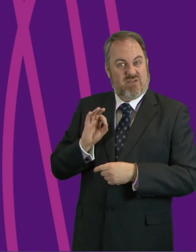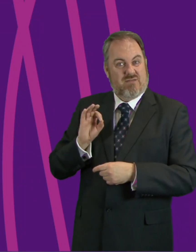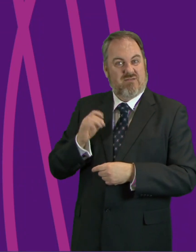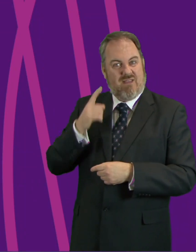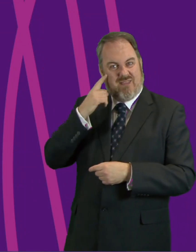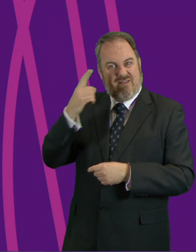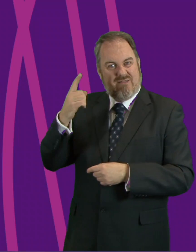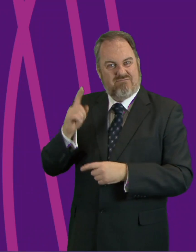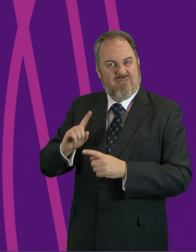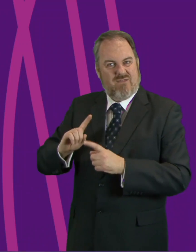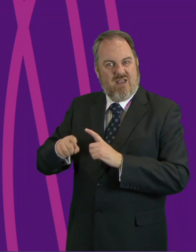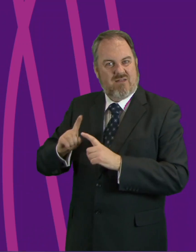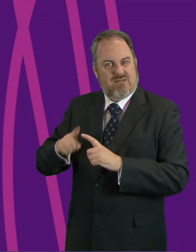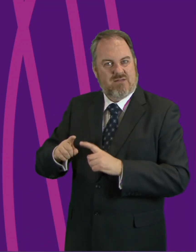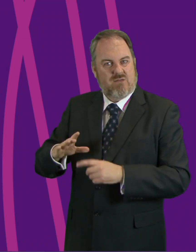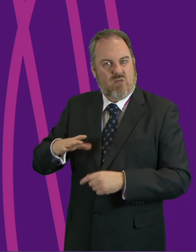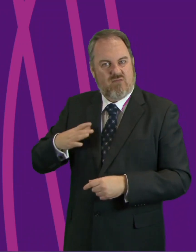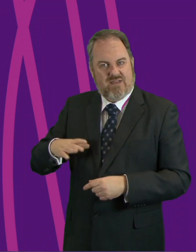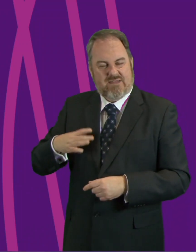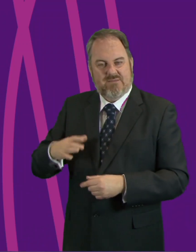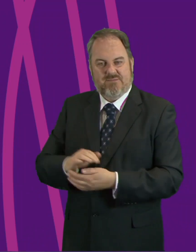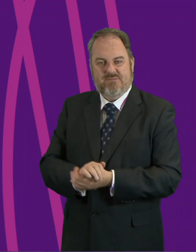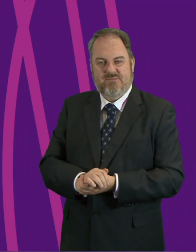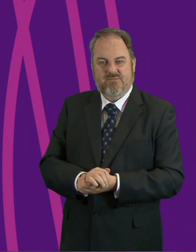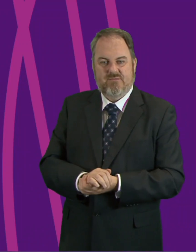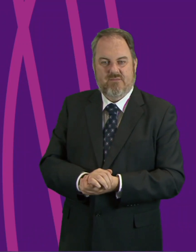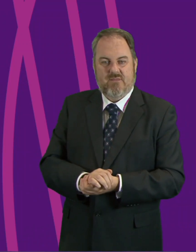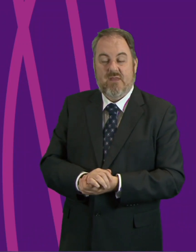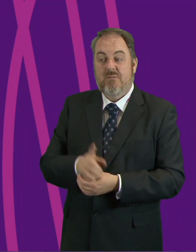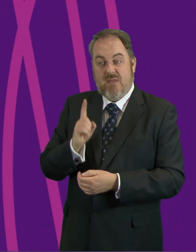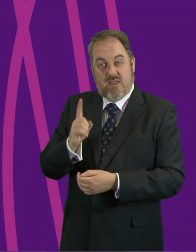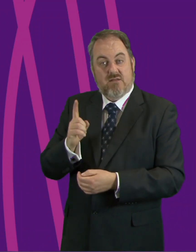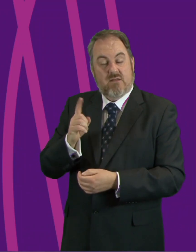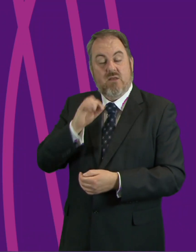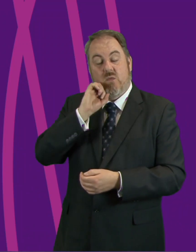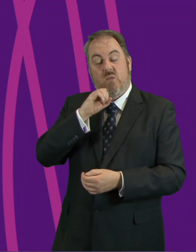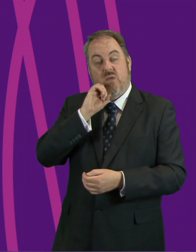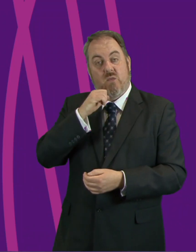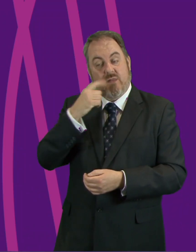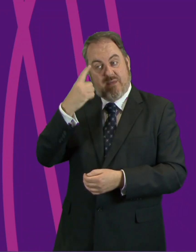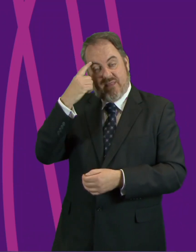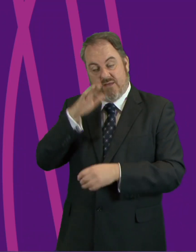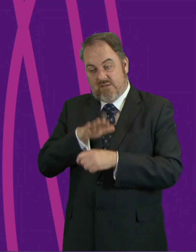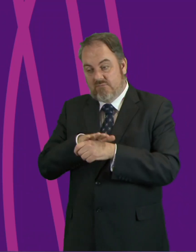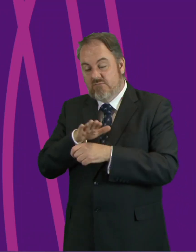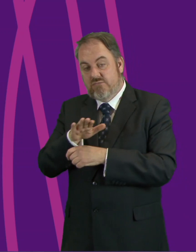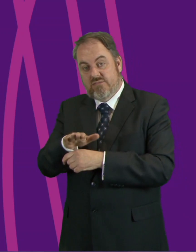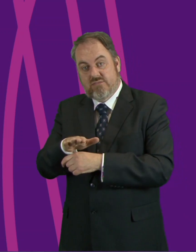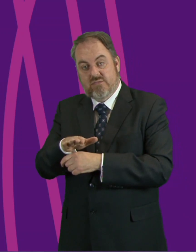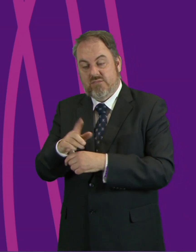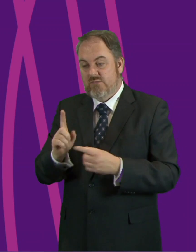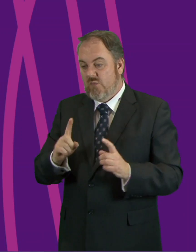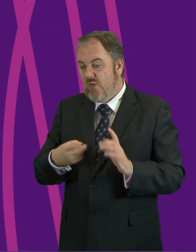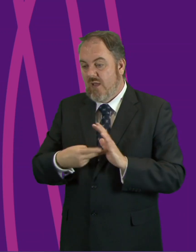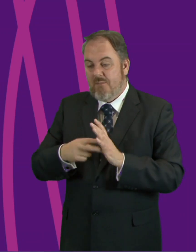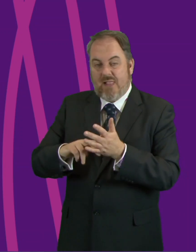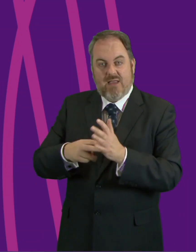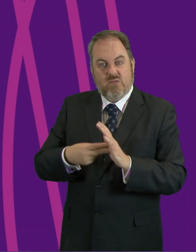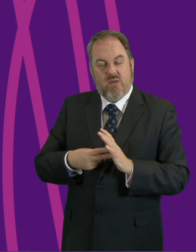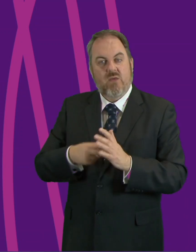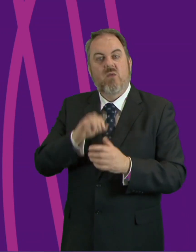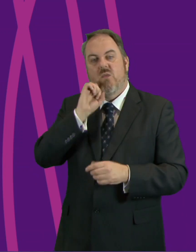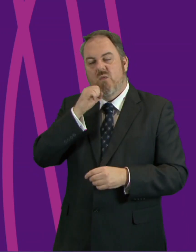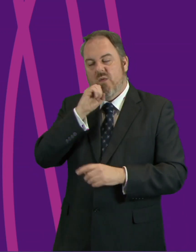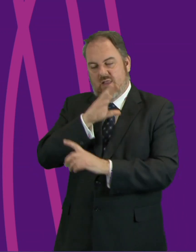will cover the response to Fulton McGregor, and I'll make sure that as we consider the suggestion that Joan McAlpine made, we make Fulton